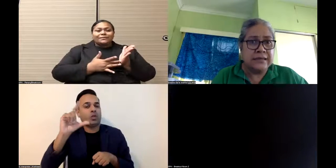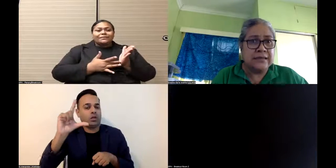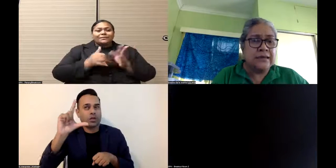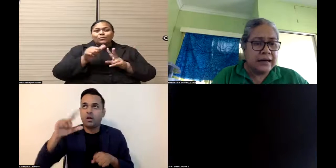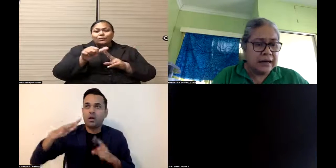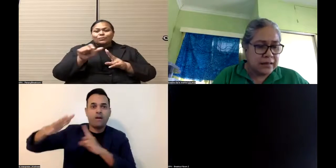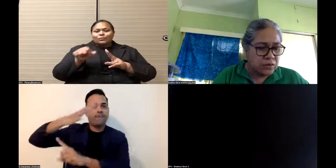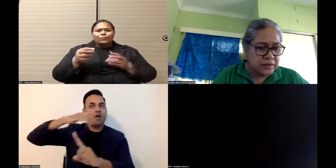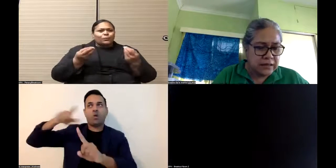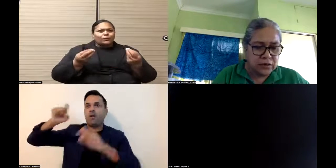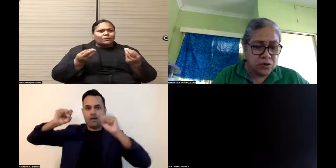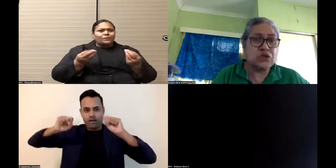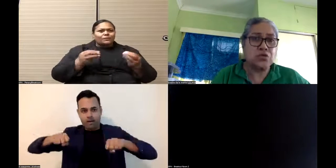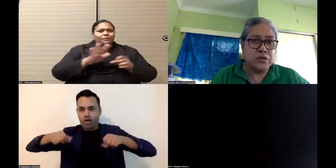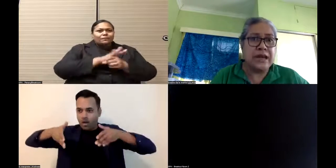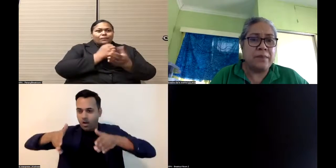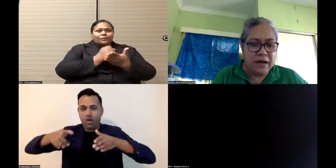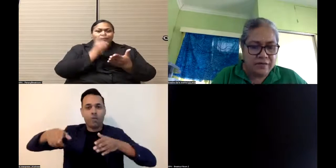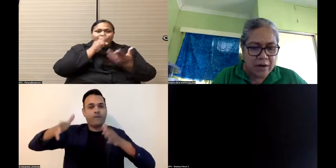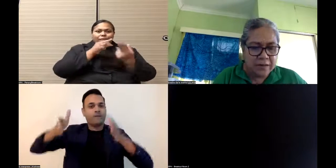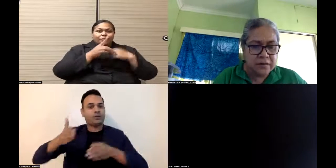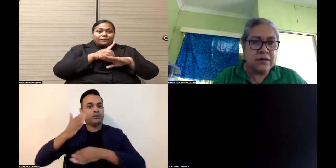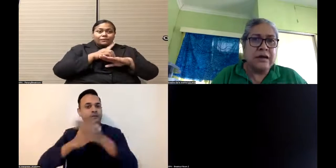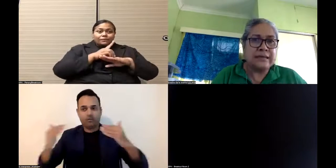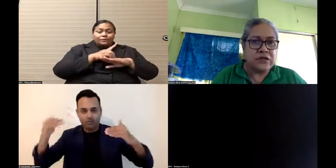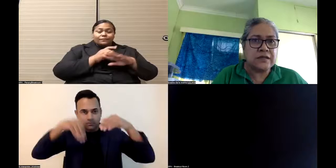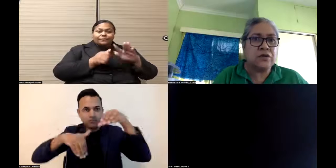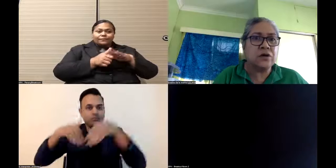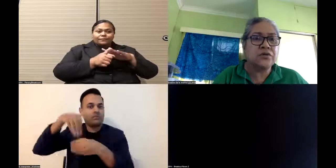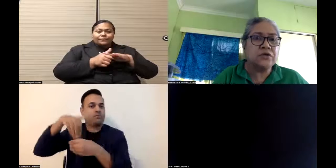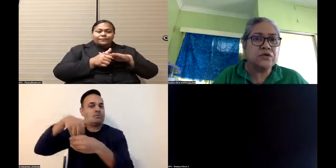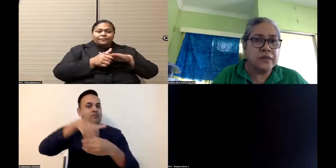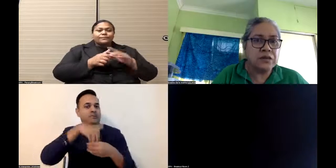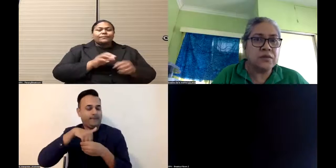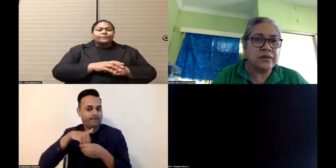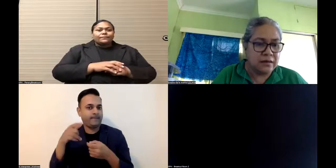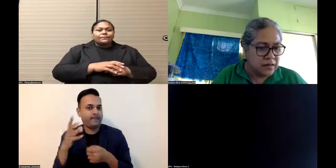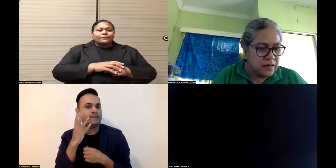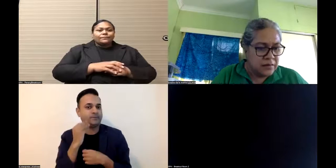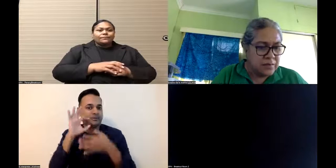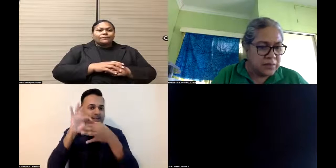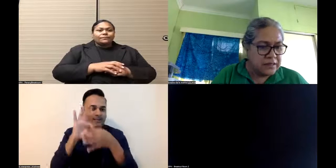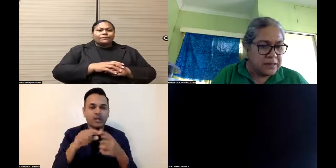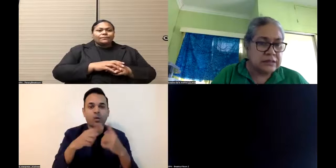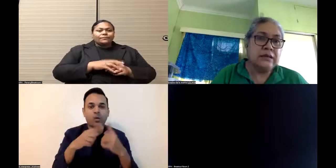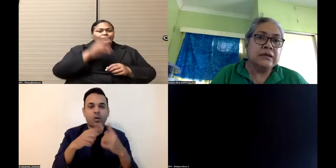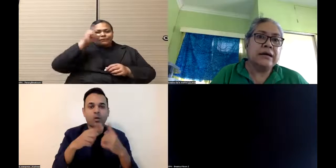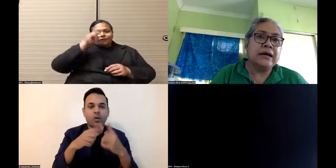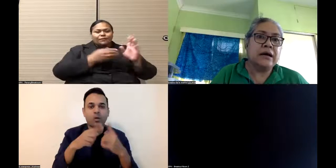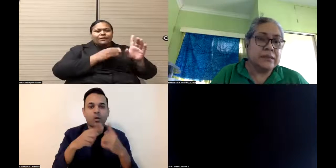access those tools, enabling environment such as technology to make sure that the people with